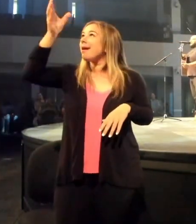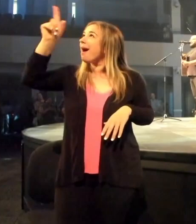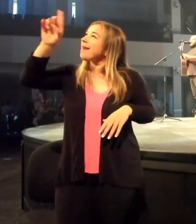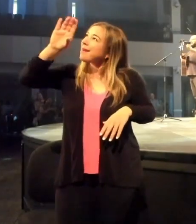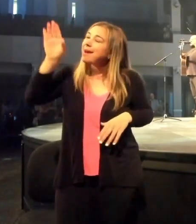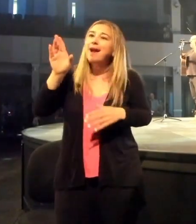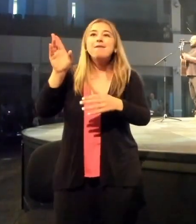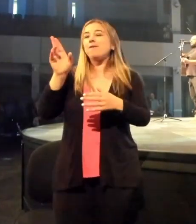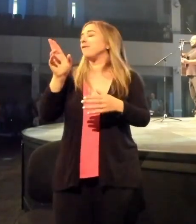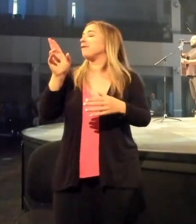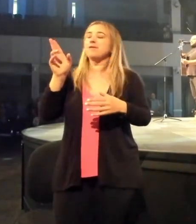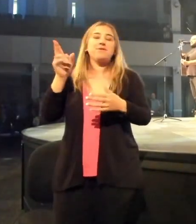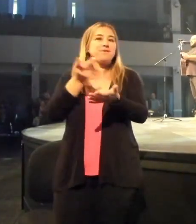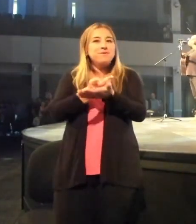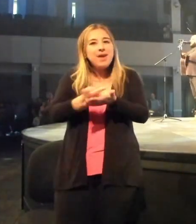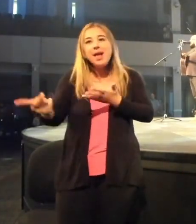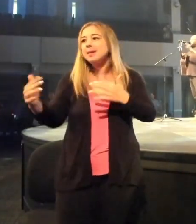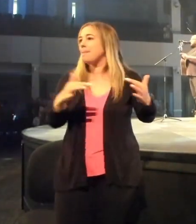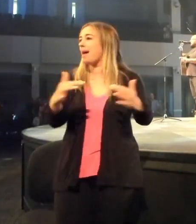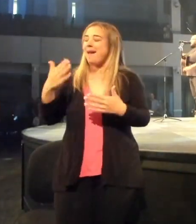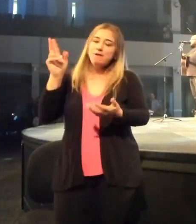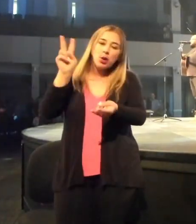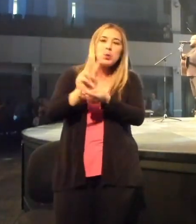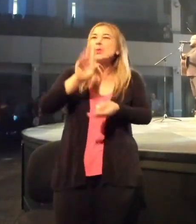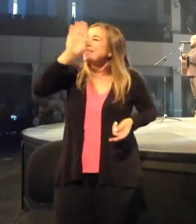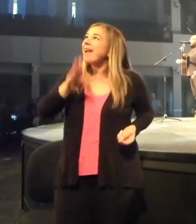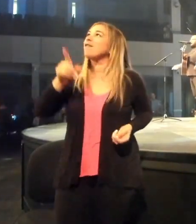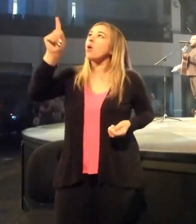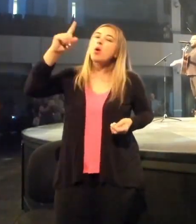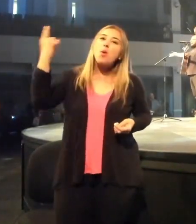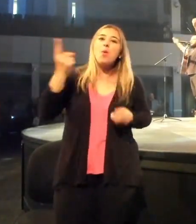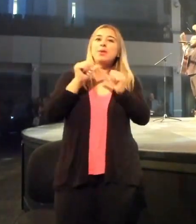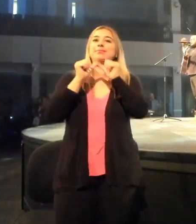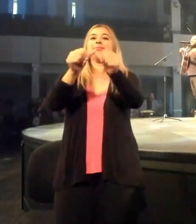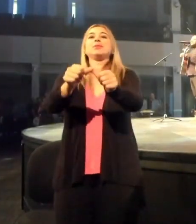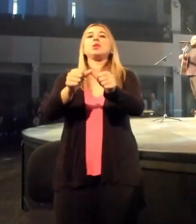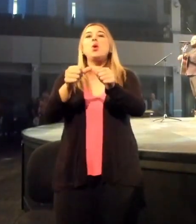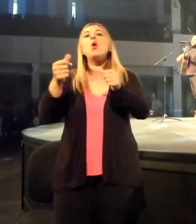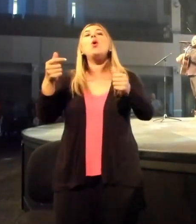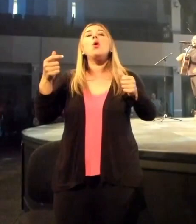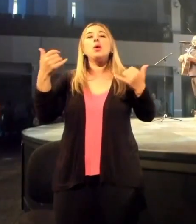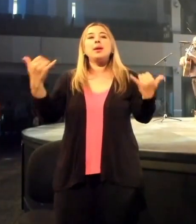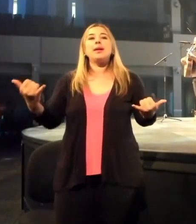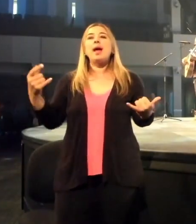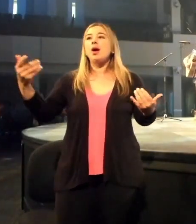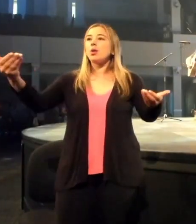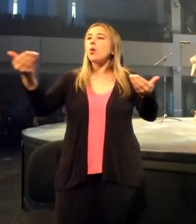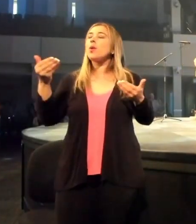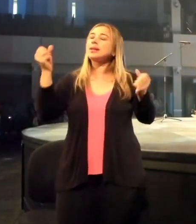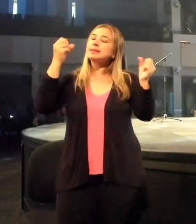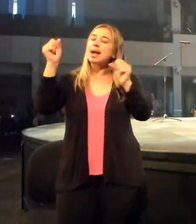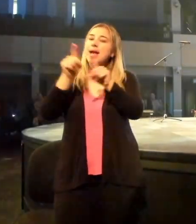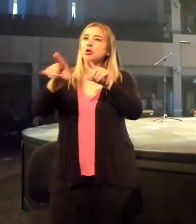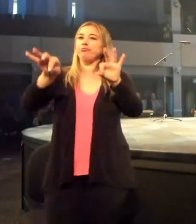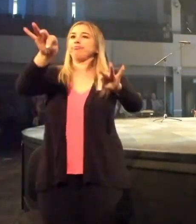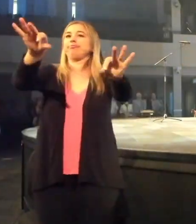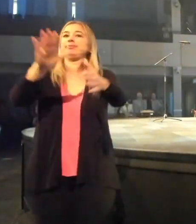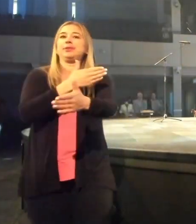battle. He never fails us and he never will. So I would invite you to join us as you pick it up.